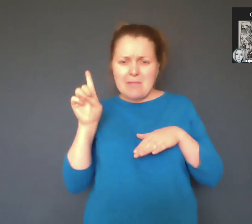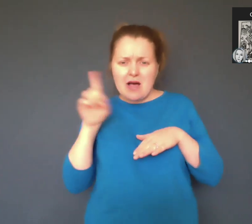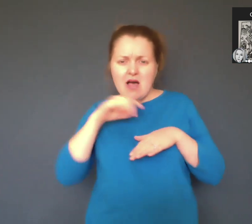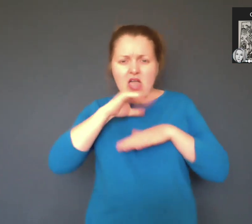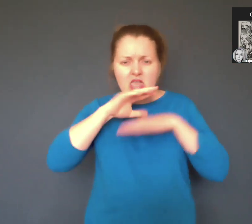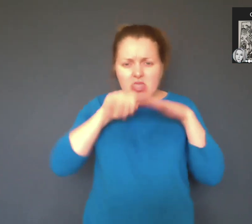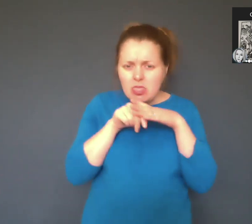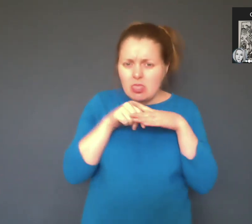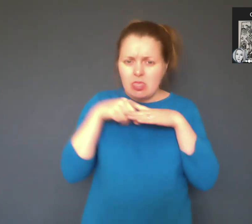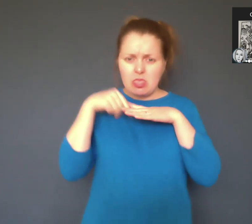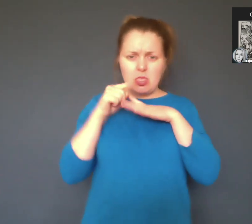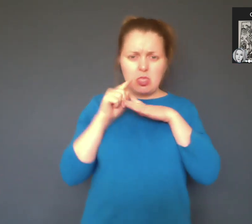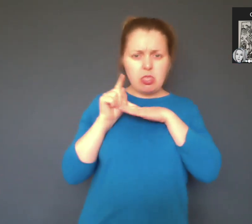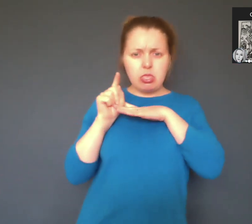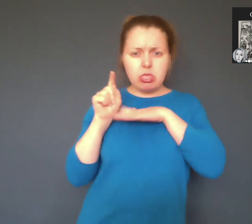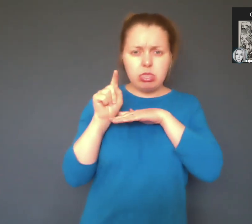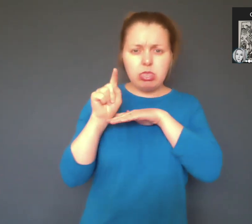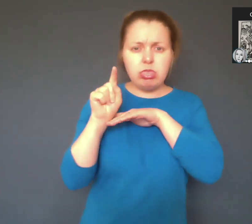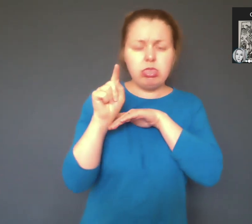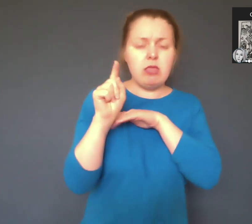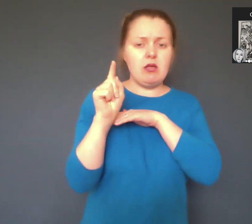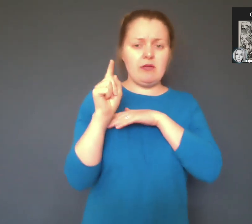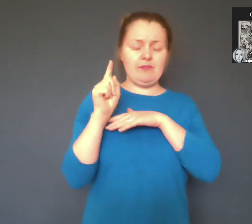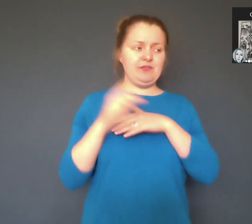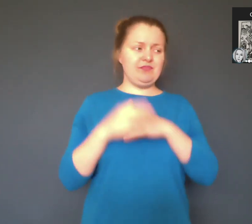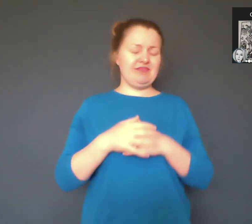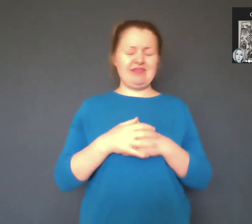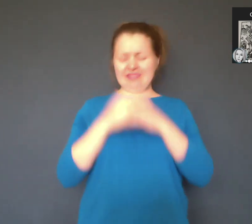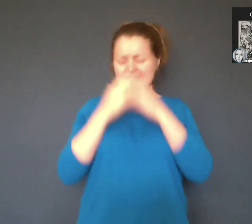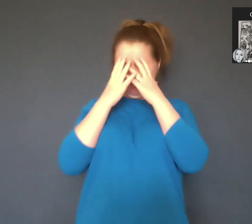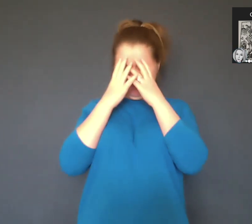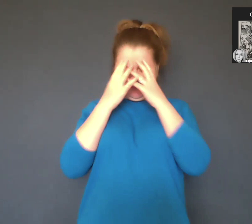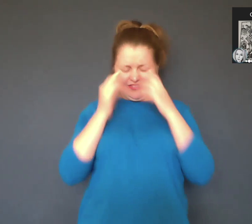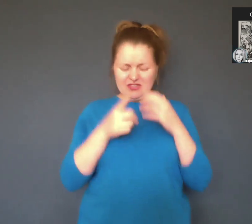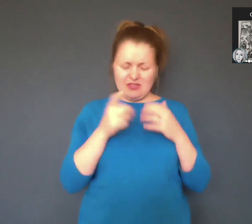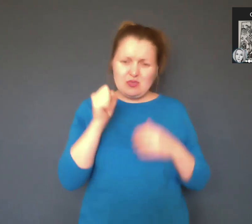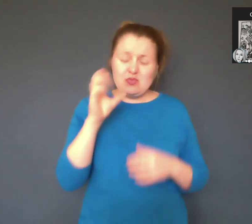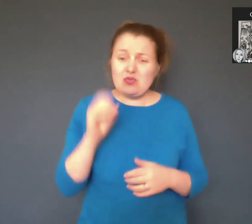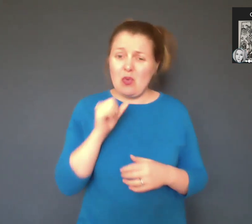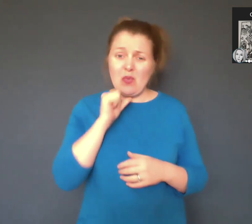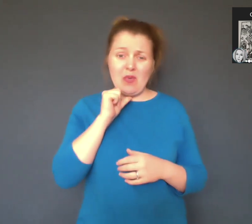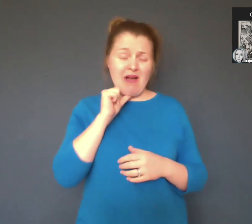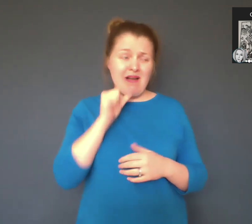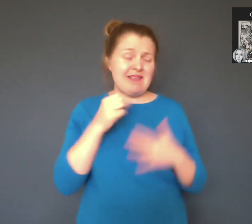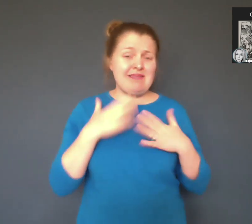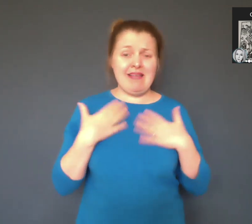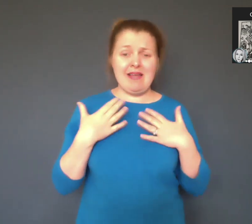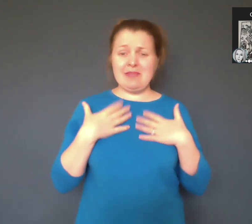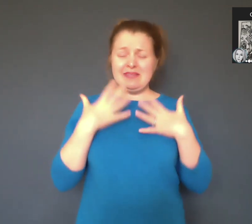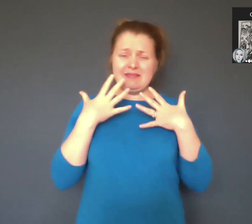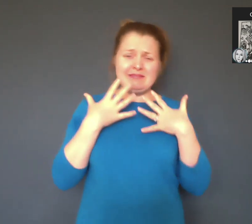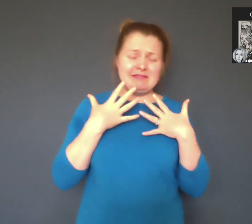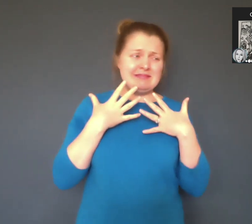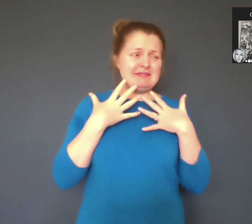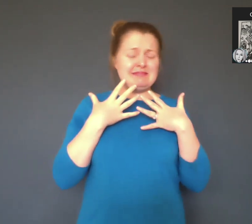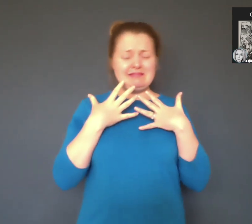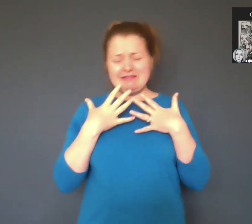hope to live in the world to which he'd returned, knowing that she'd remained Hood's prisoner?